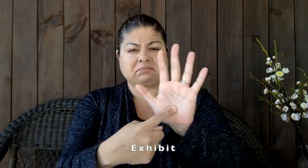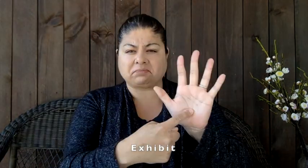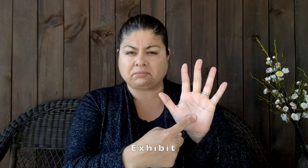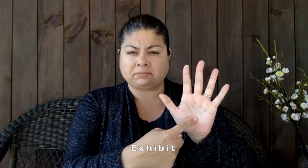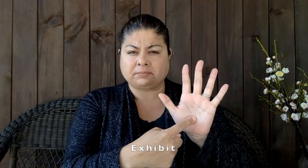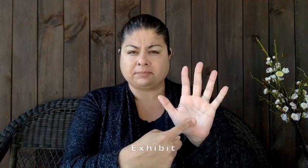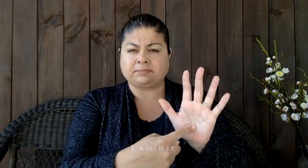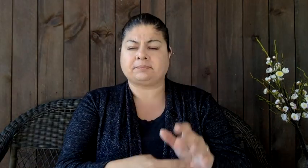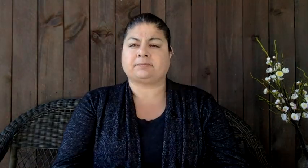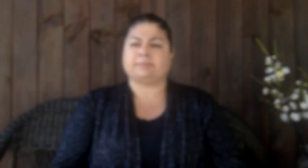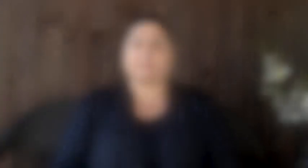exhibit,